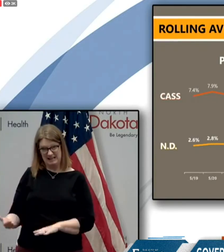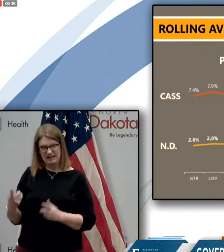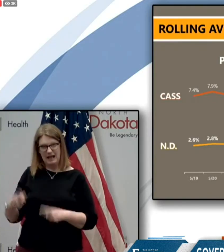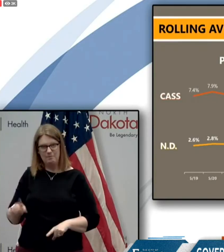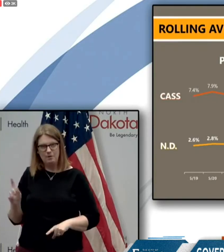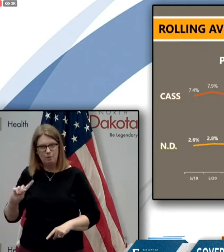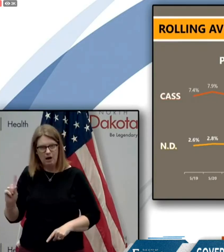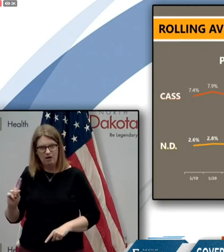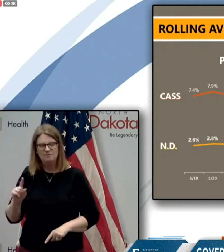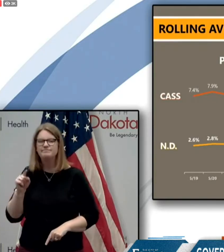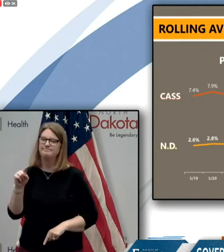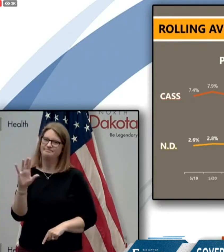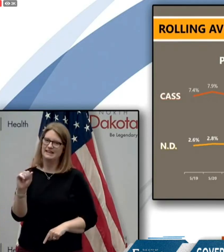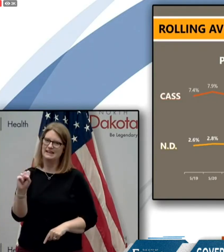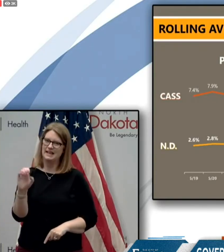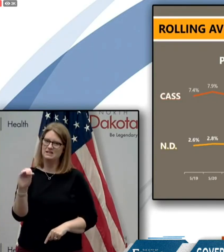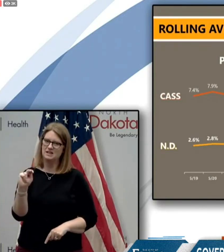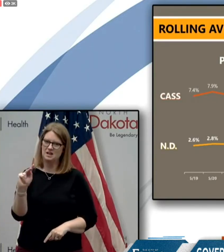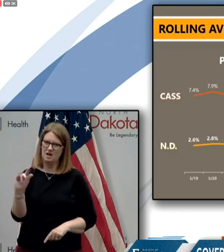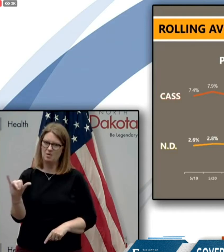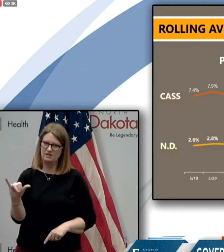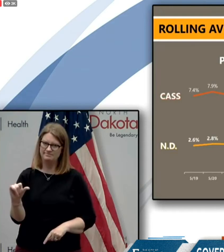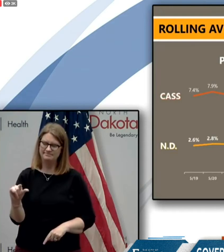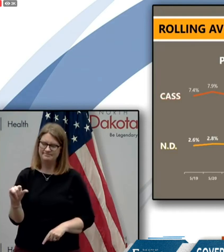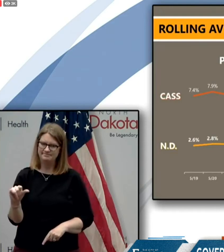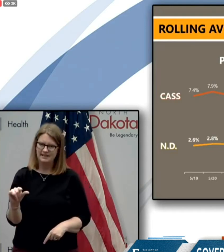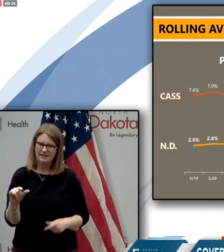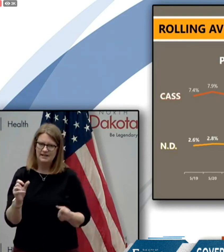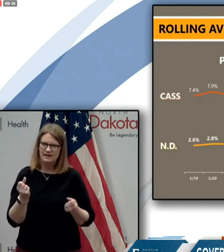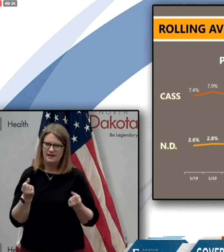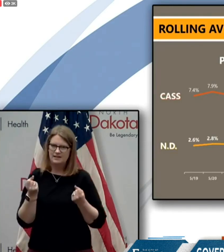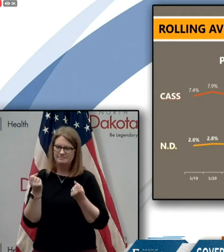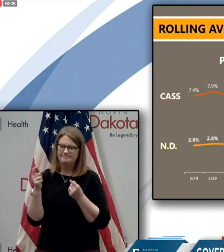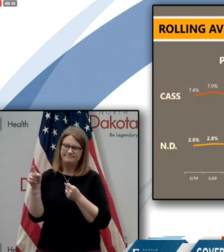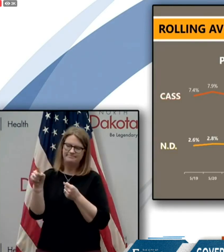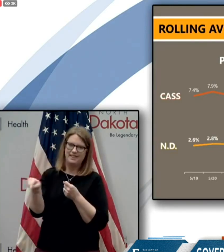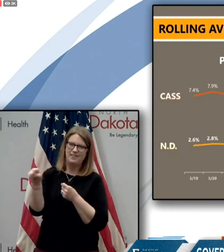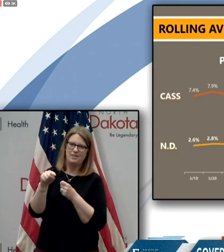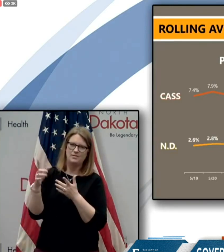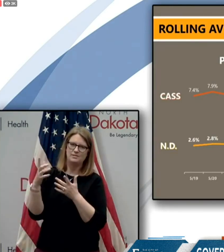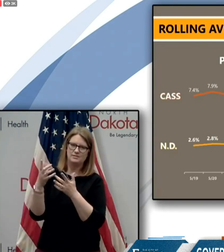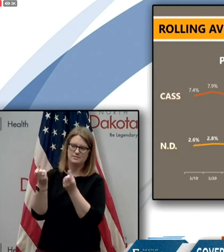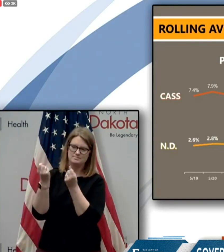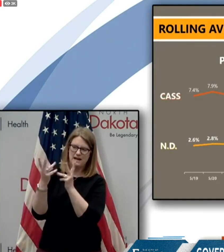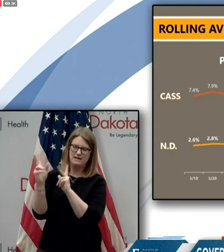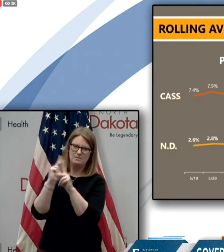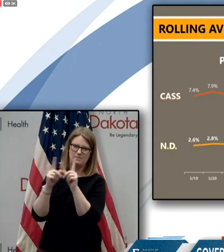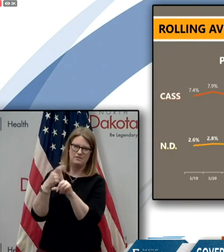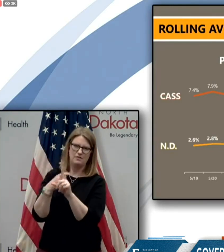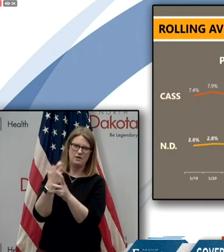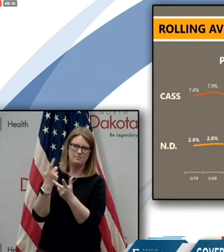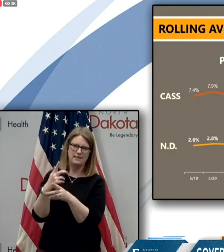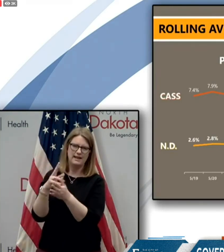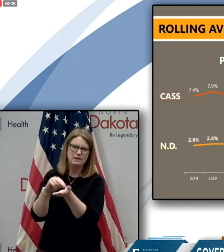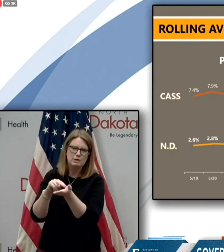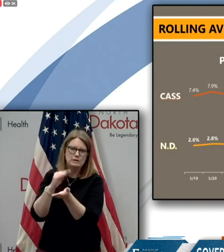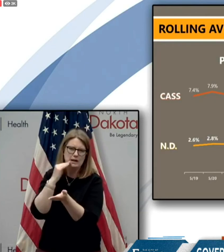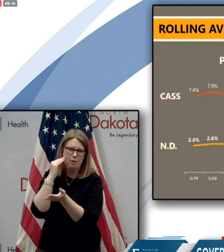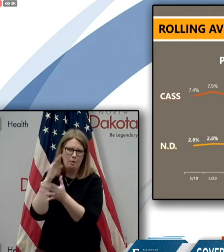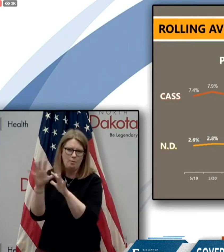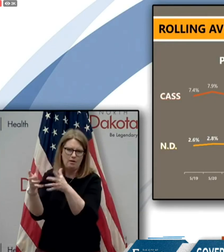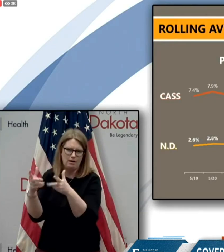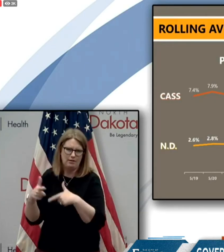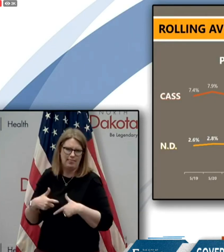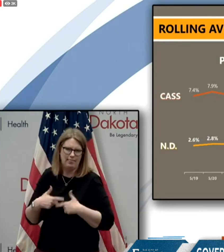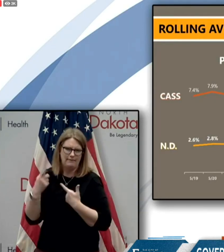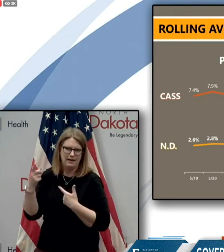Cass County, and quite a number of those associated with individuals in long-term care. So again,